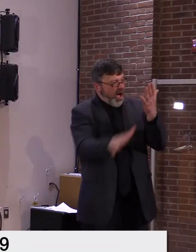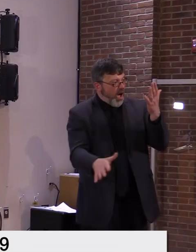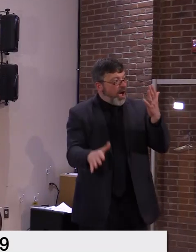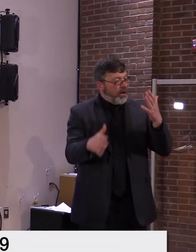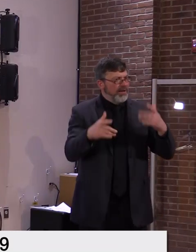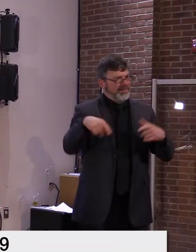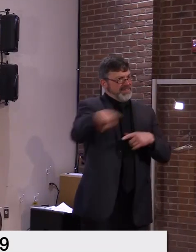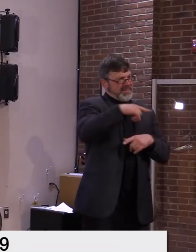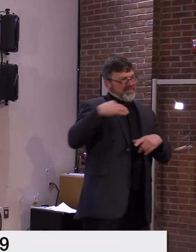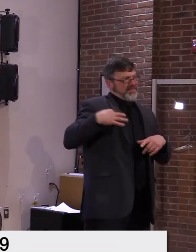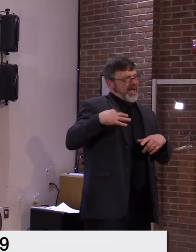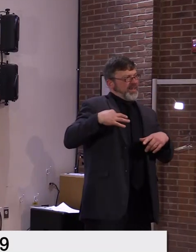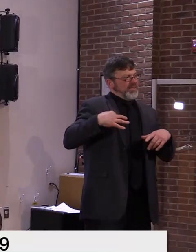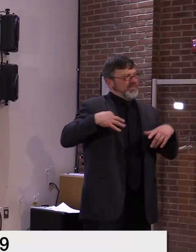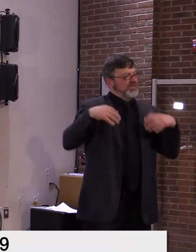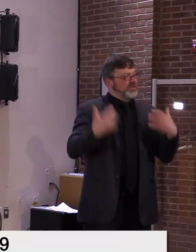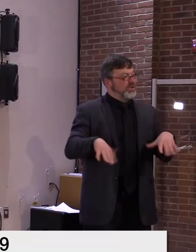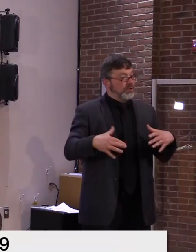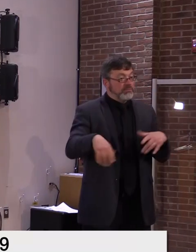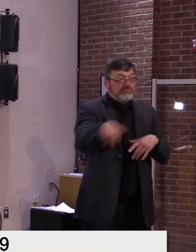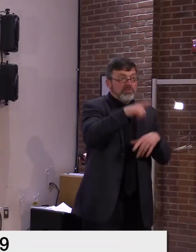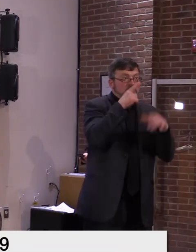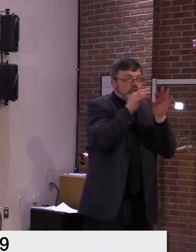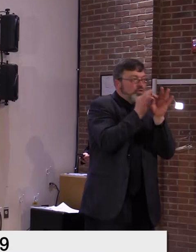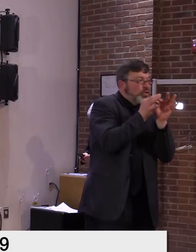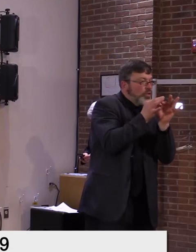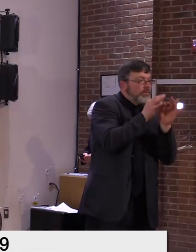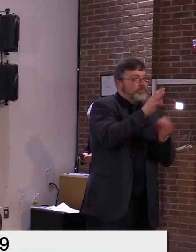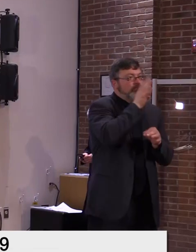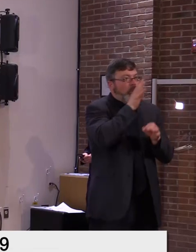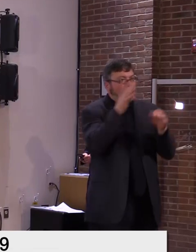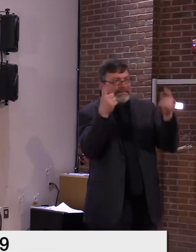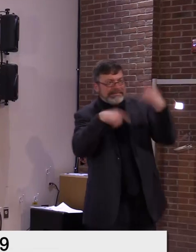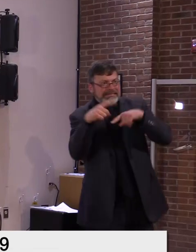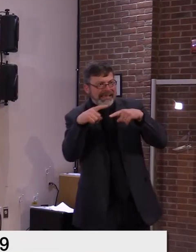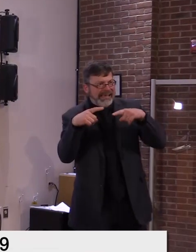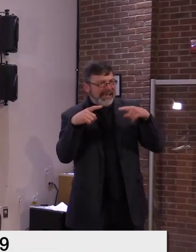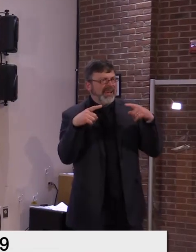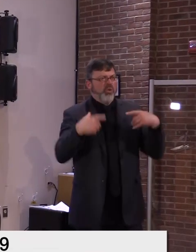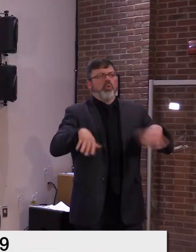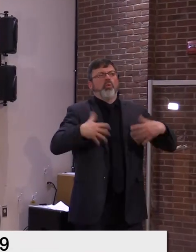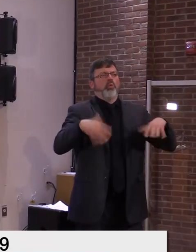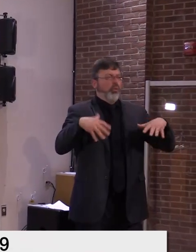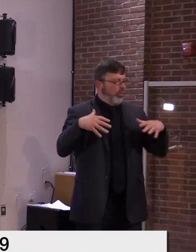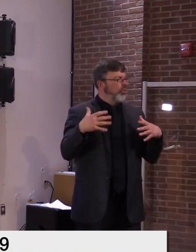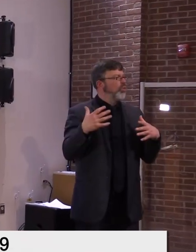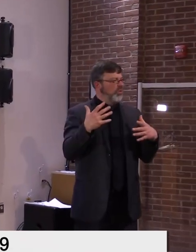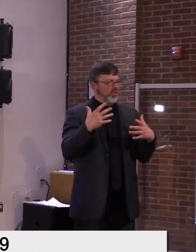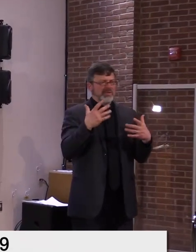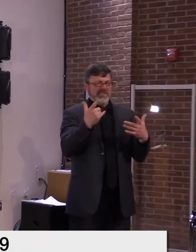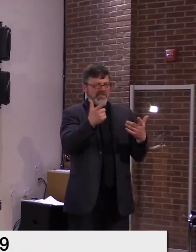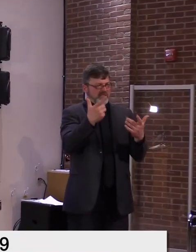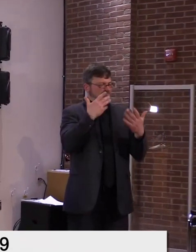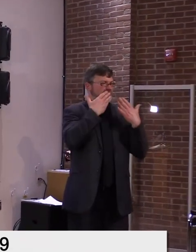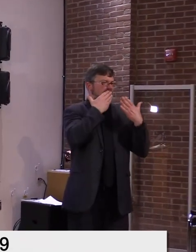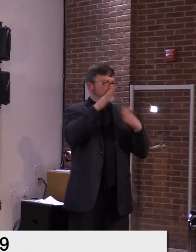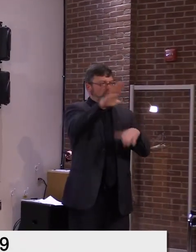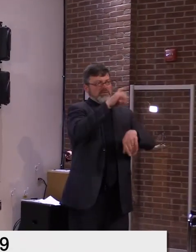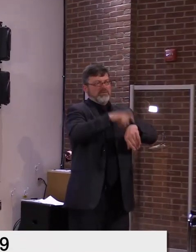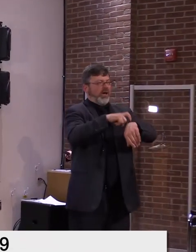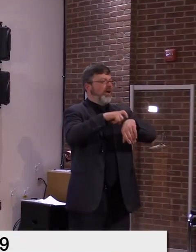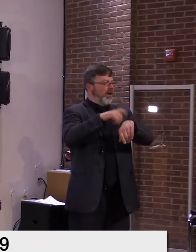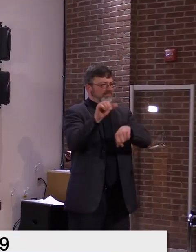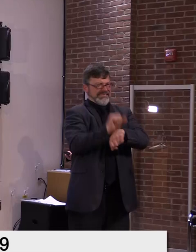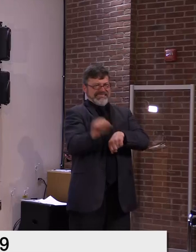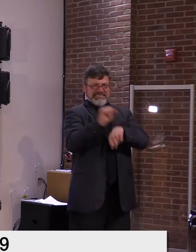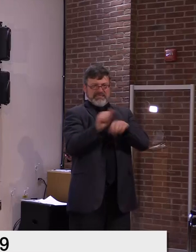community members who have poured their hearts into this work, we extend our most utmost gratitude for all you have done and